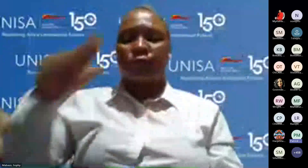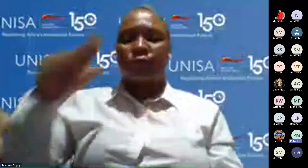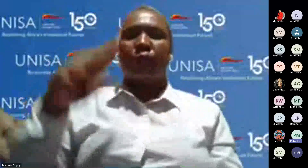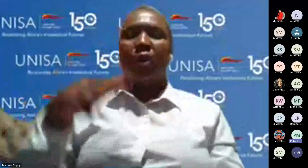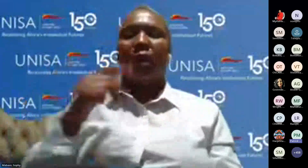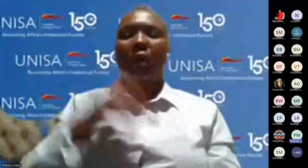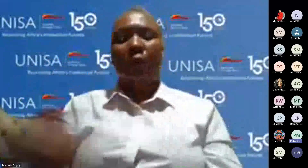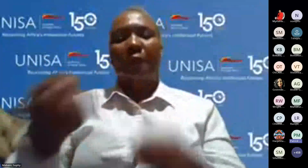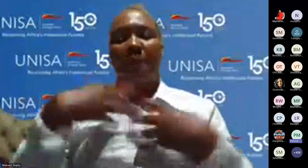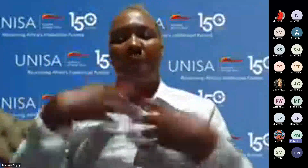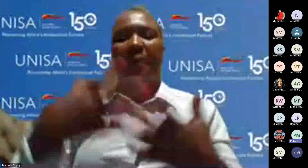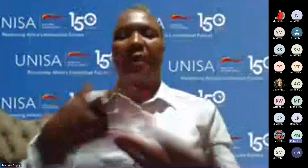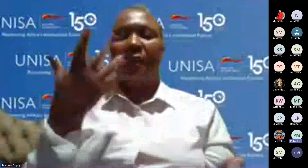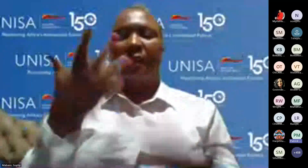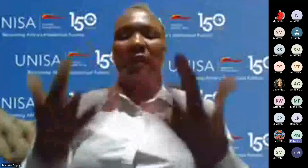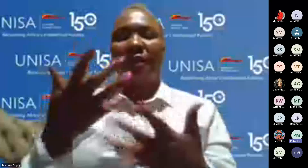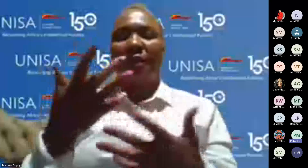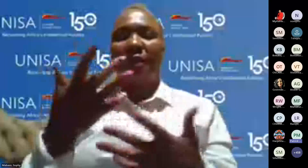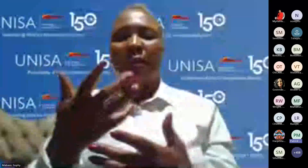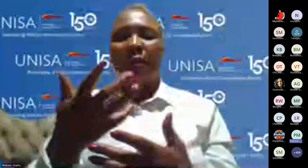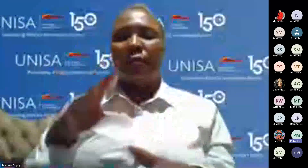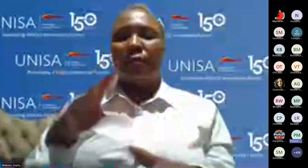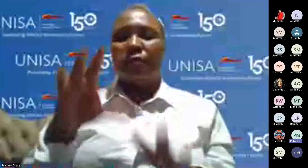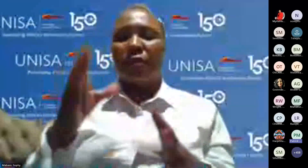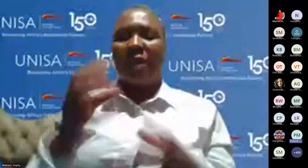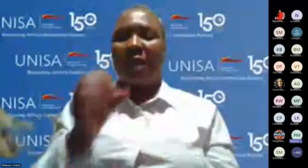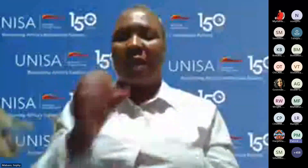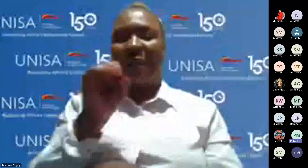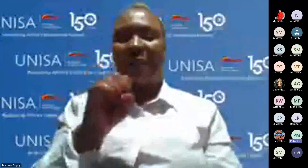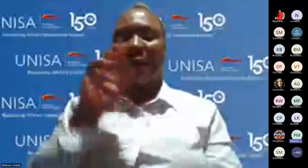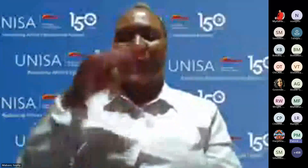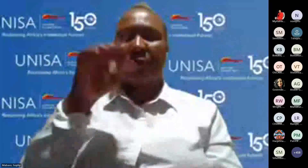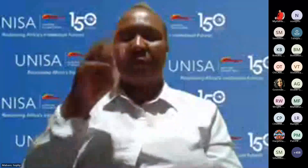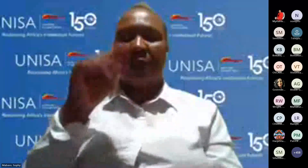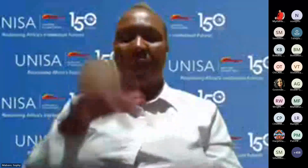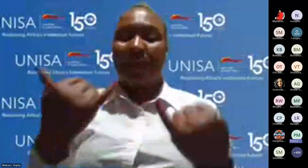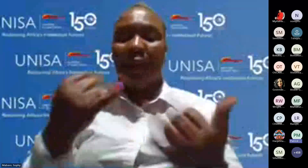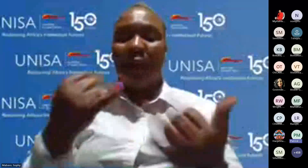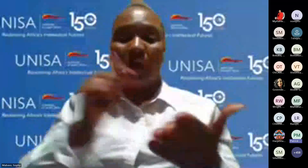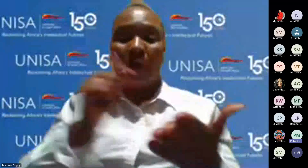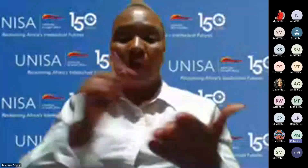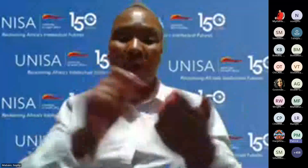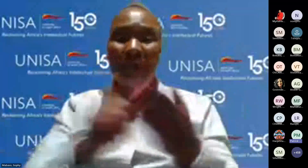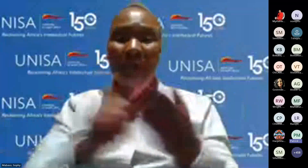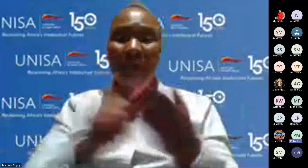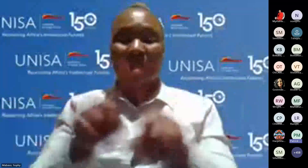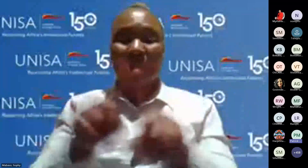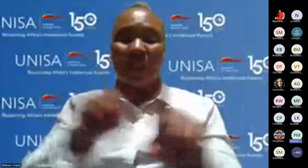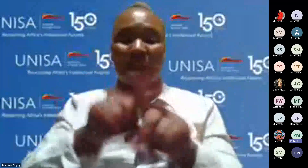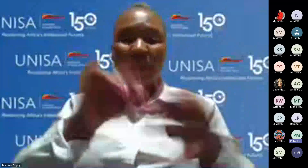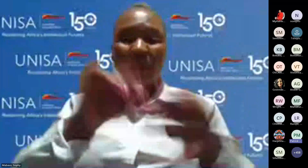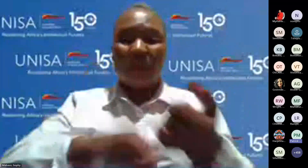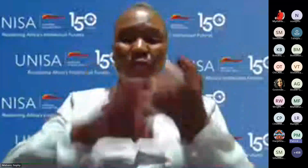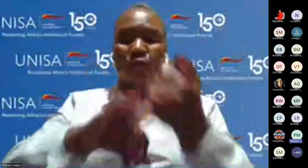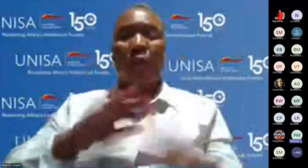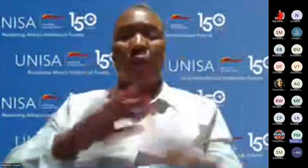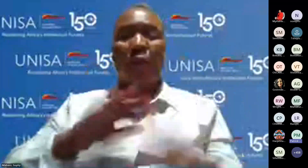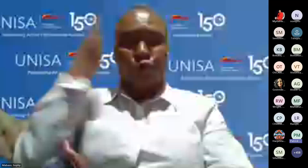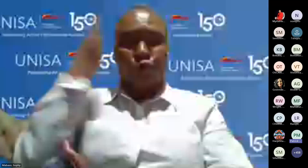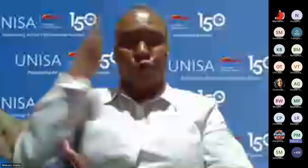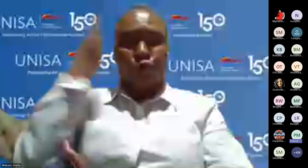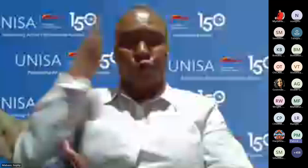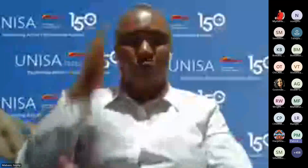me a sum. And I'm writing that subject now. So I want to know as to if you happen